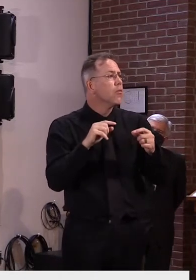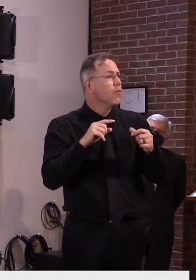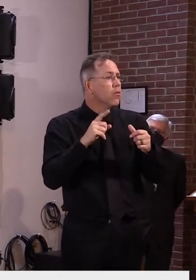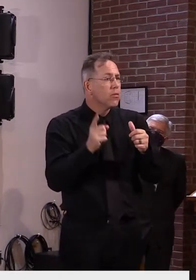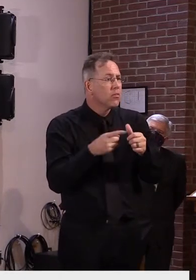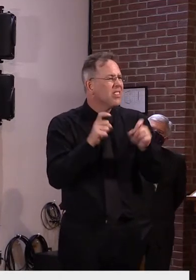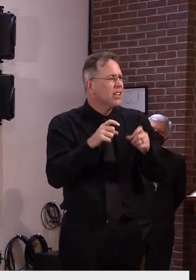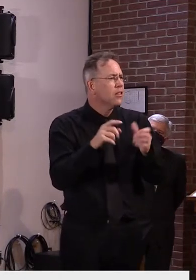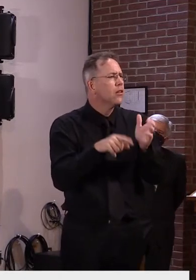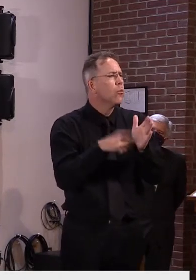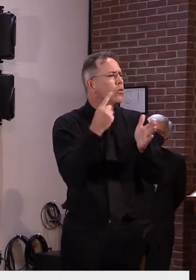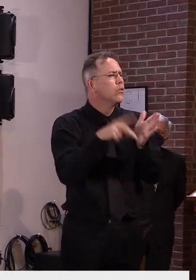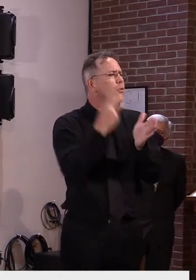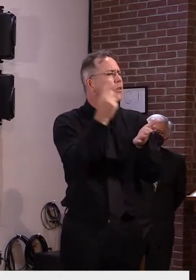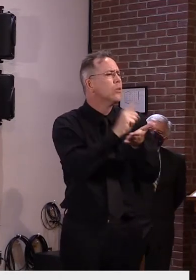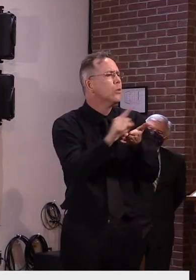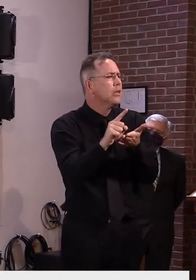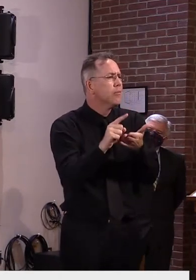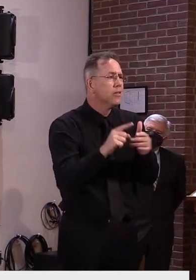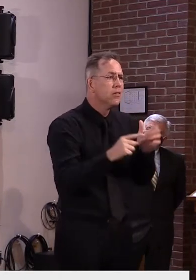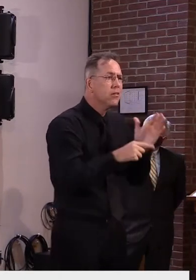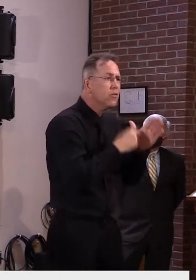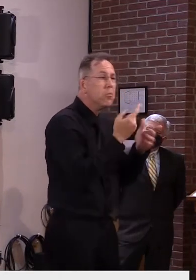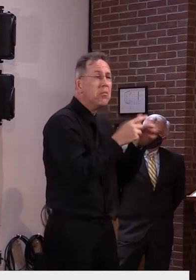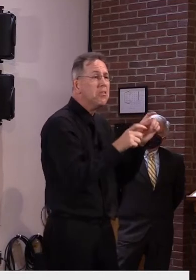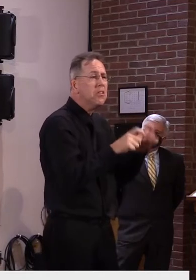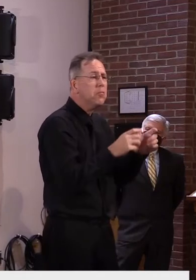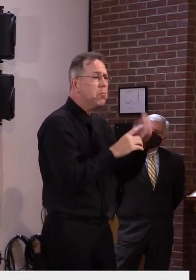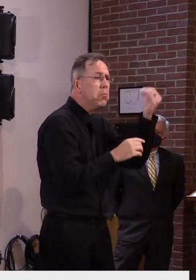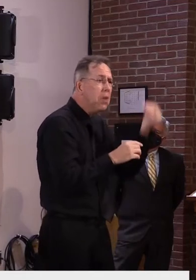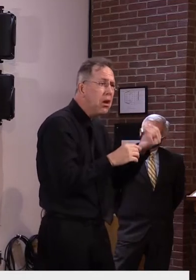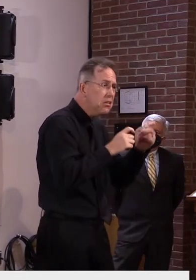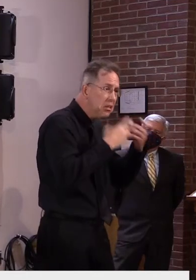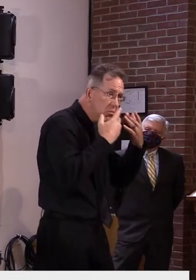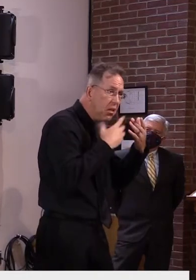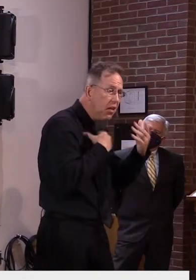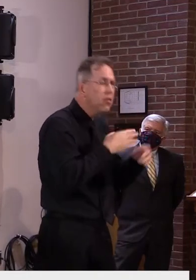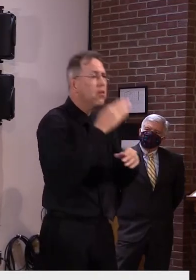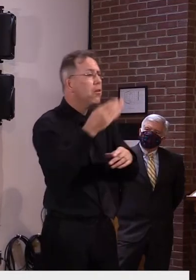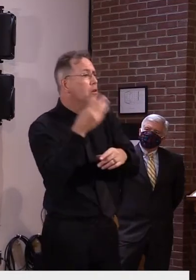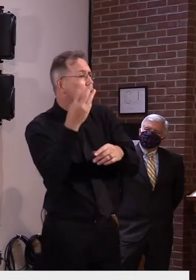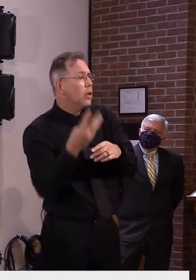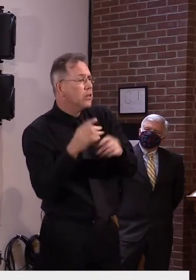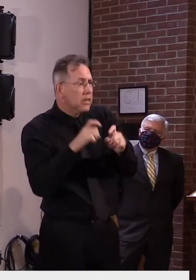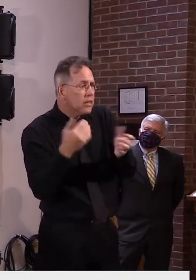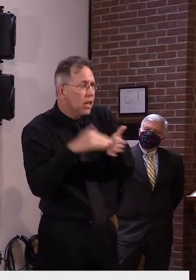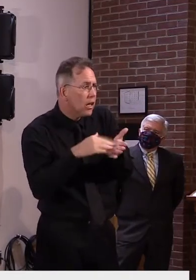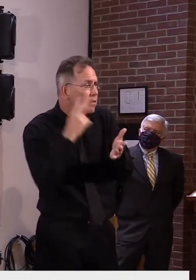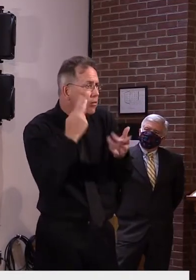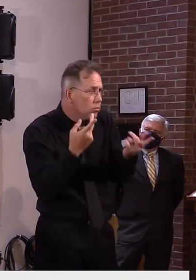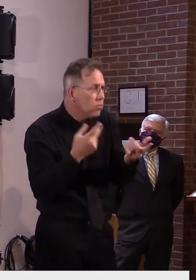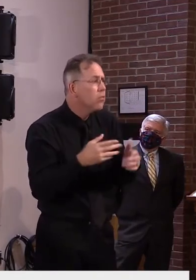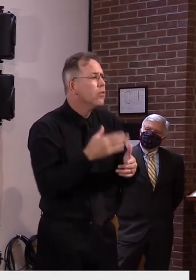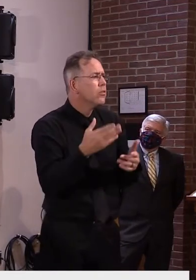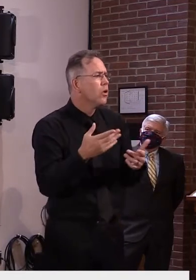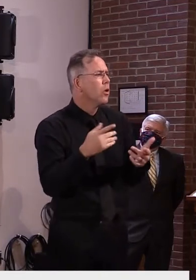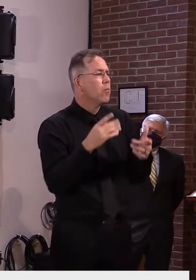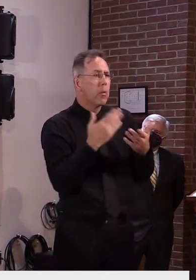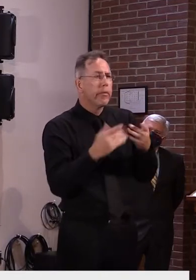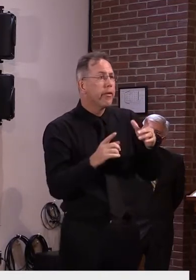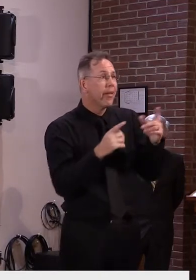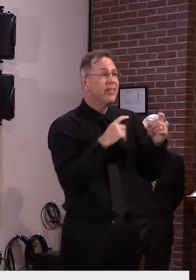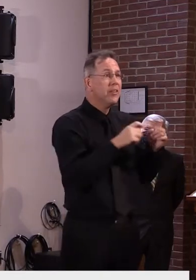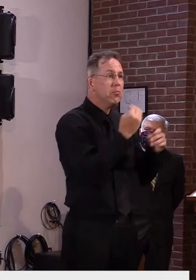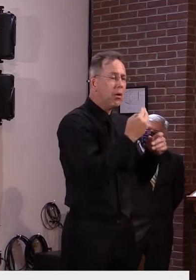helps offset the lower sensitivity in such a setting and the potential to have false negative results.